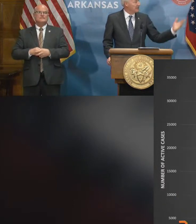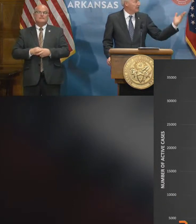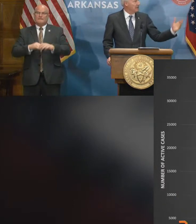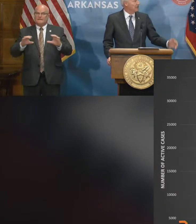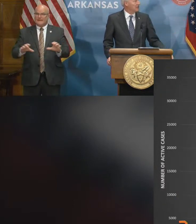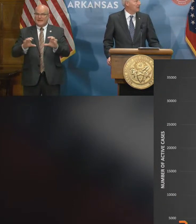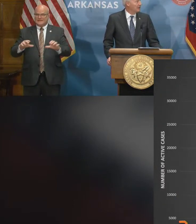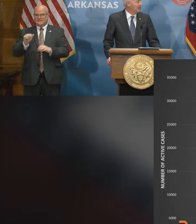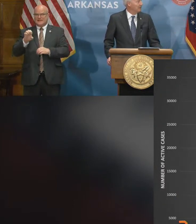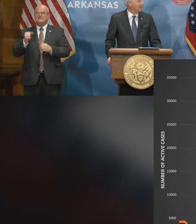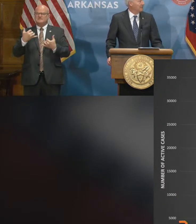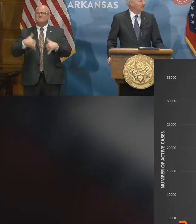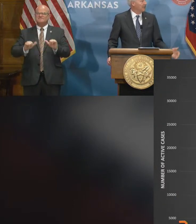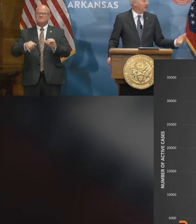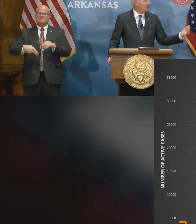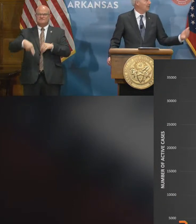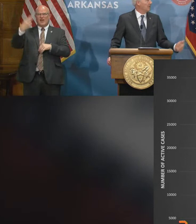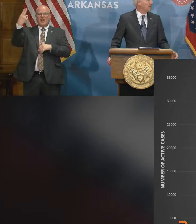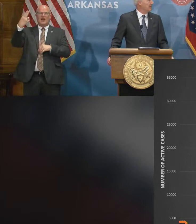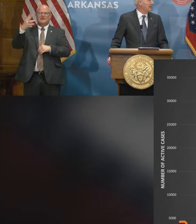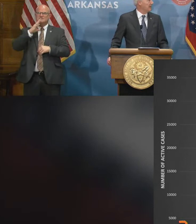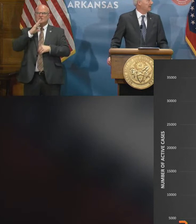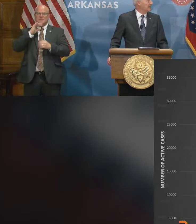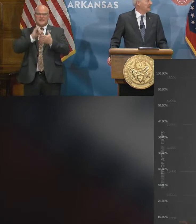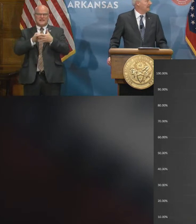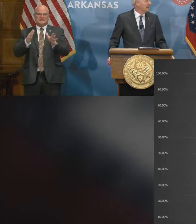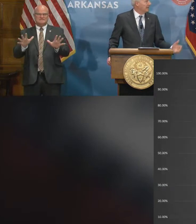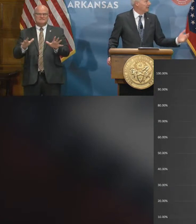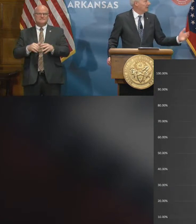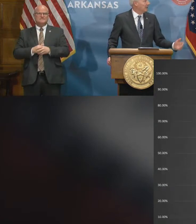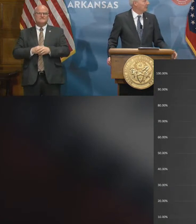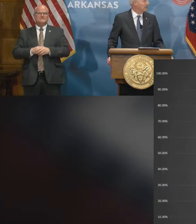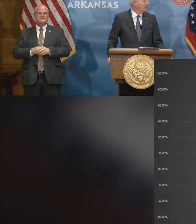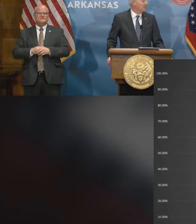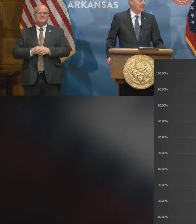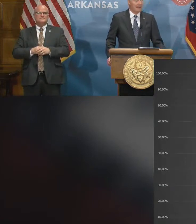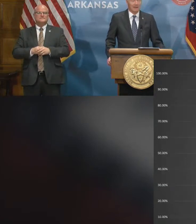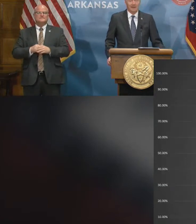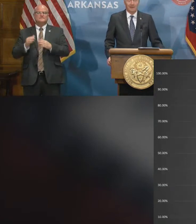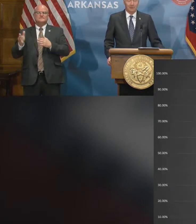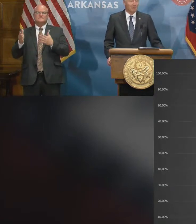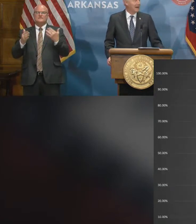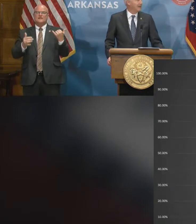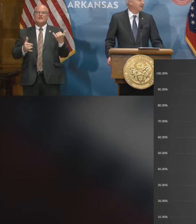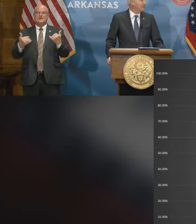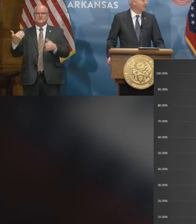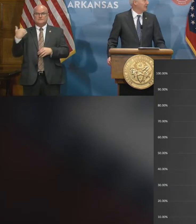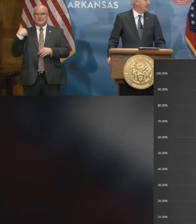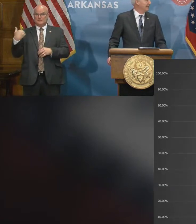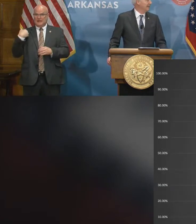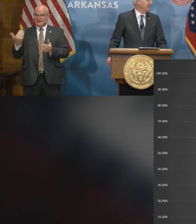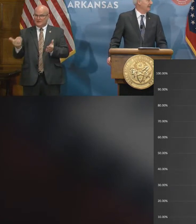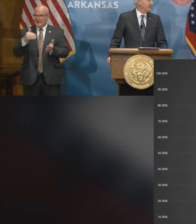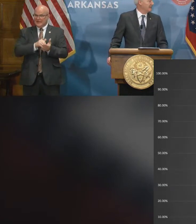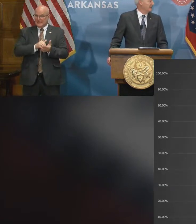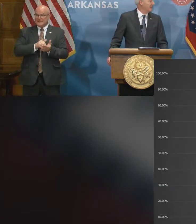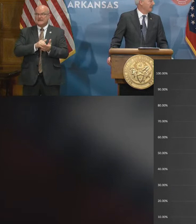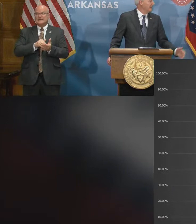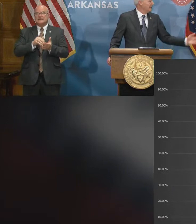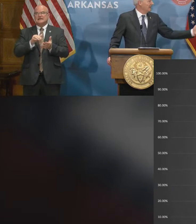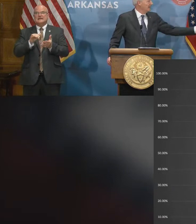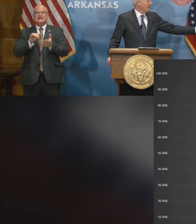Active cases, you can see, are up. I've already talked about that. Then you go to the reminder once again